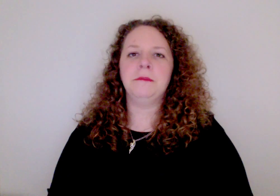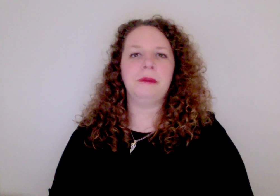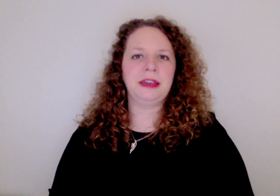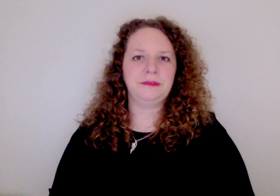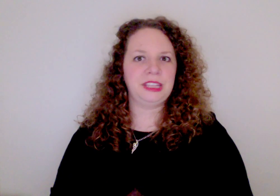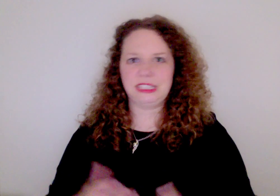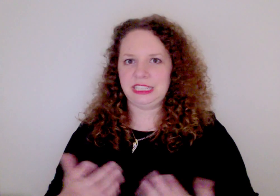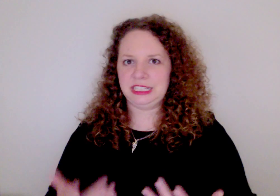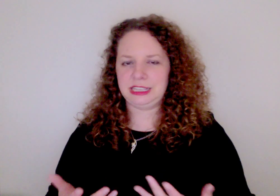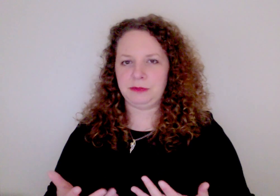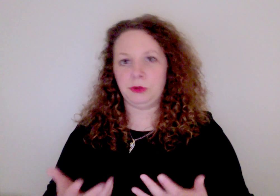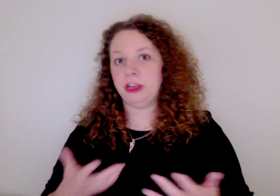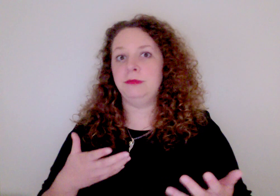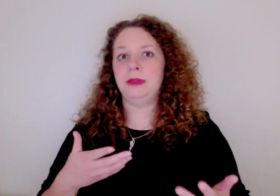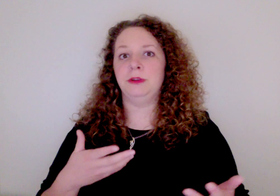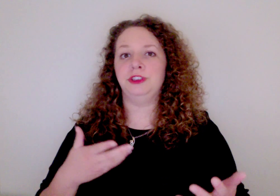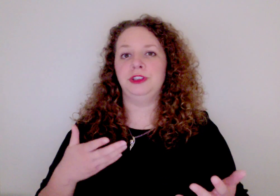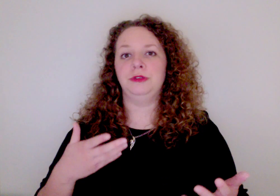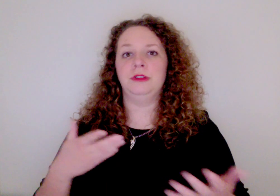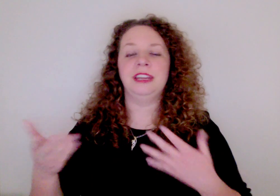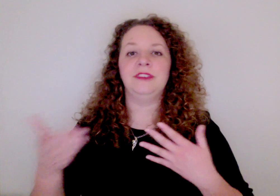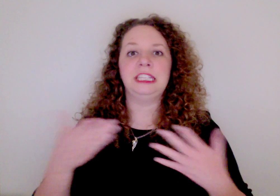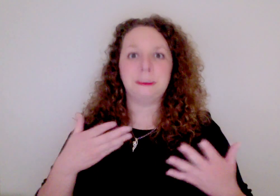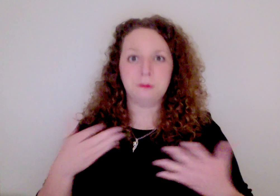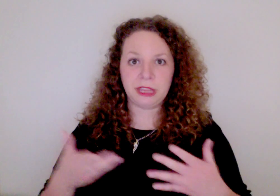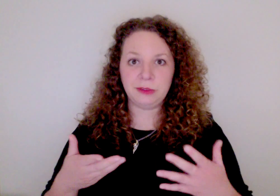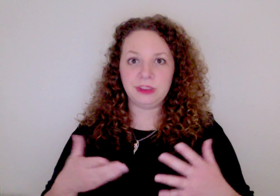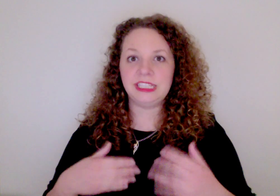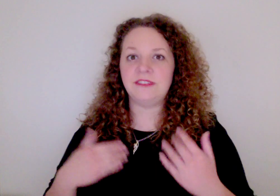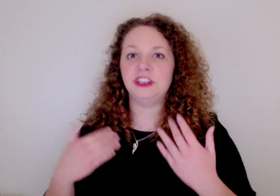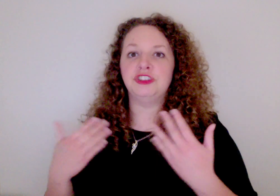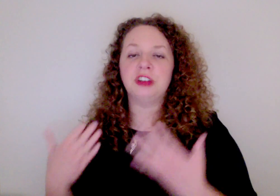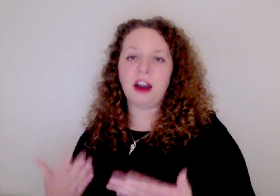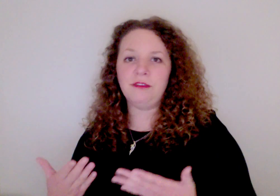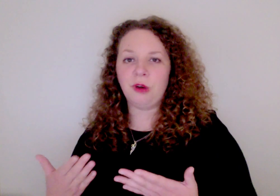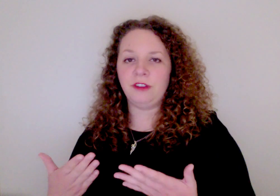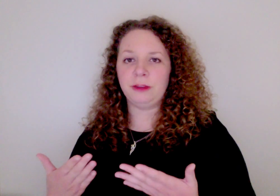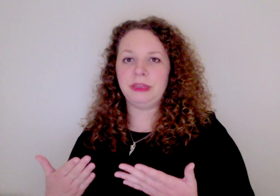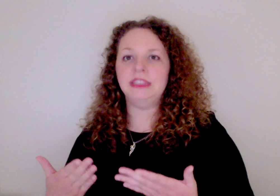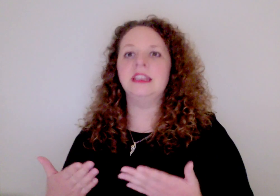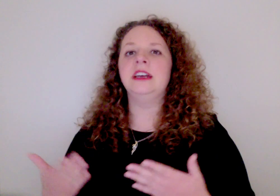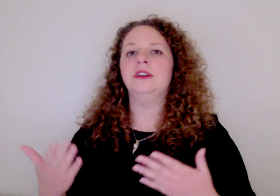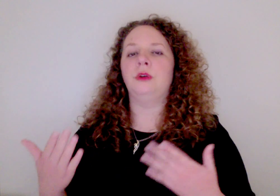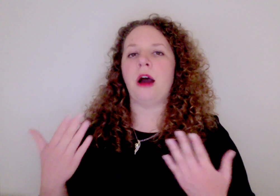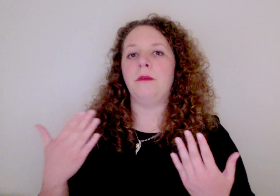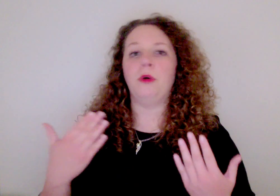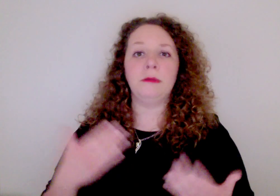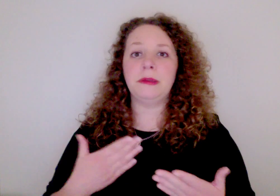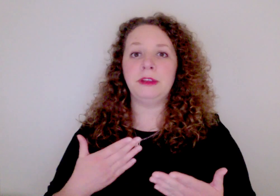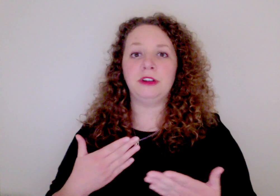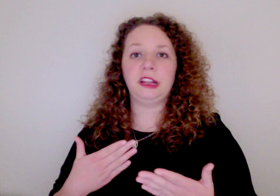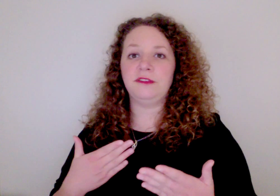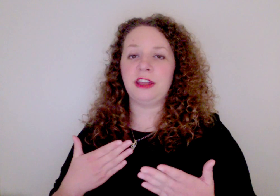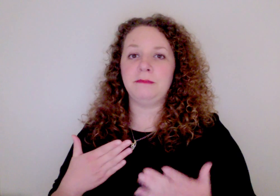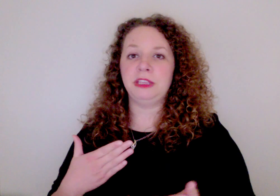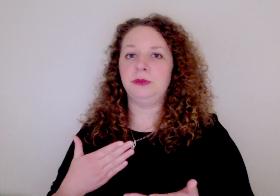But that's an example where you'd be able to kind of explain what the definition of welfare means, or maybe you're clarifying